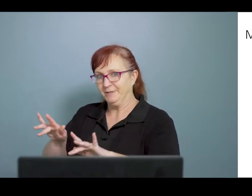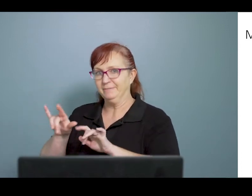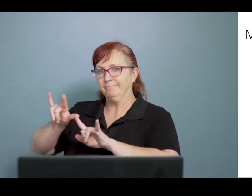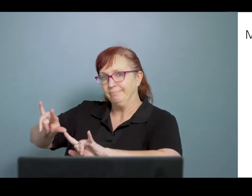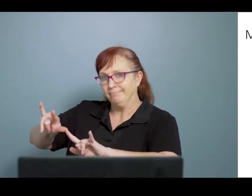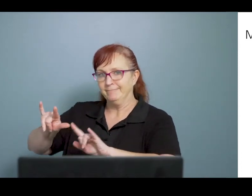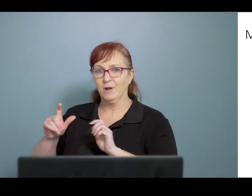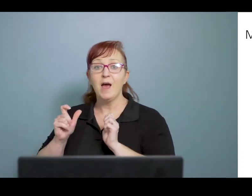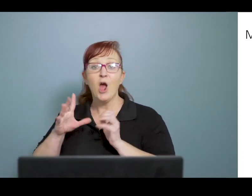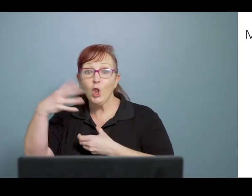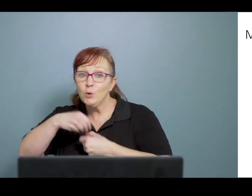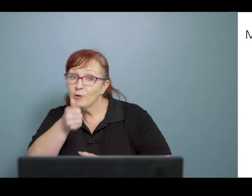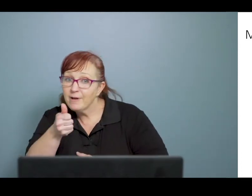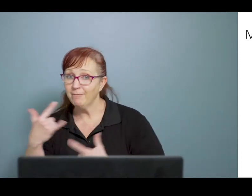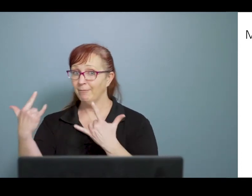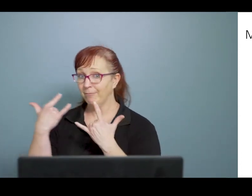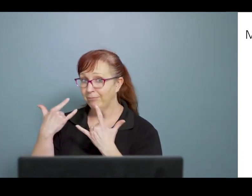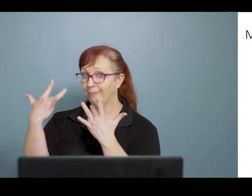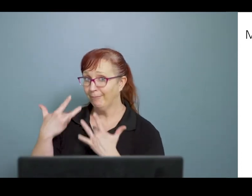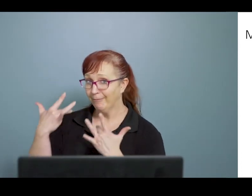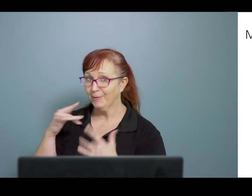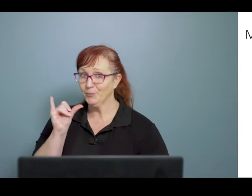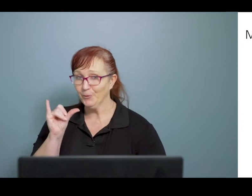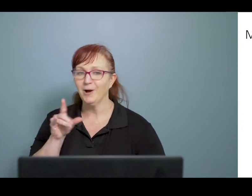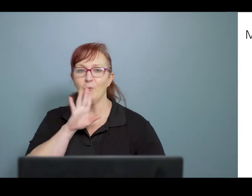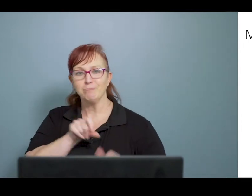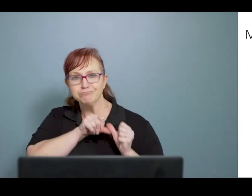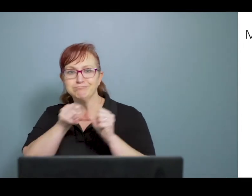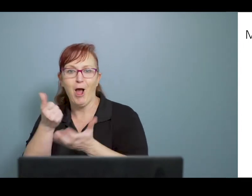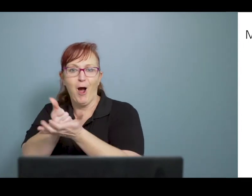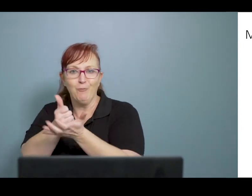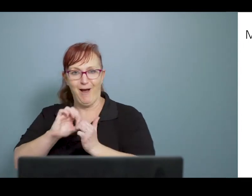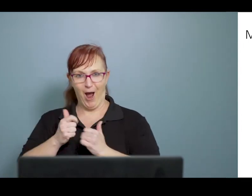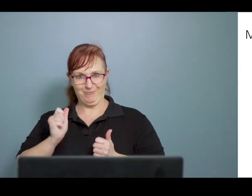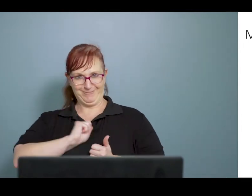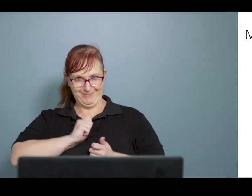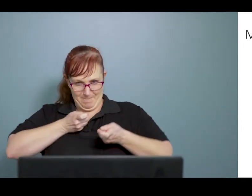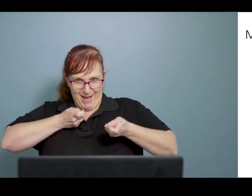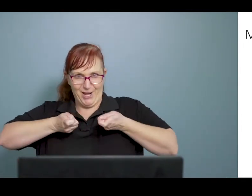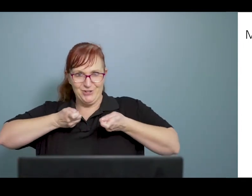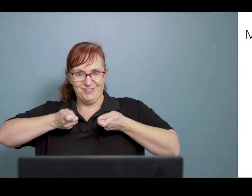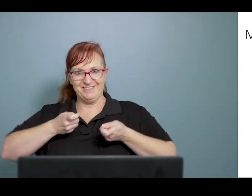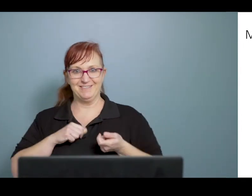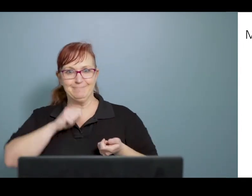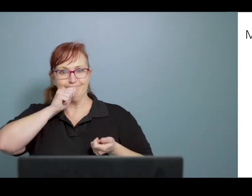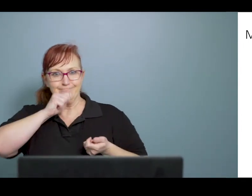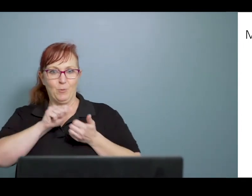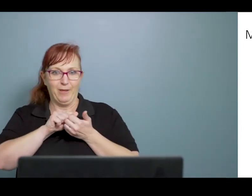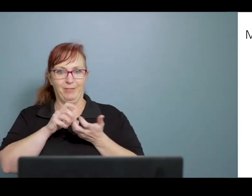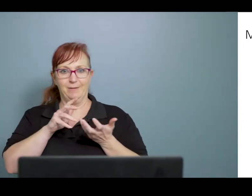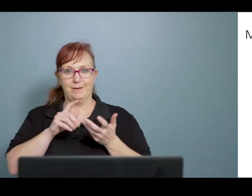little bit more, that can go a long way in just managing how we're dealing with